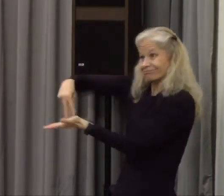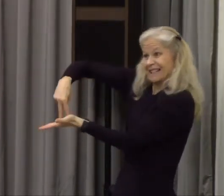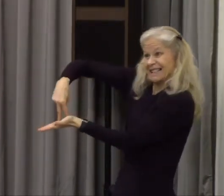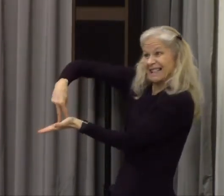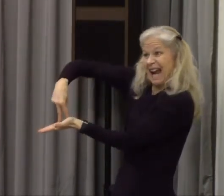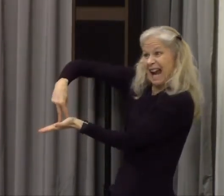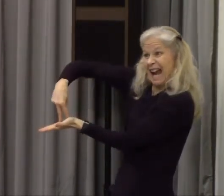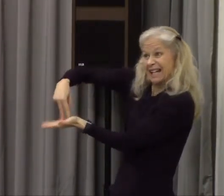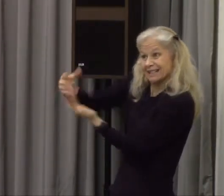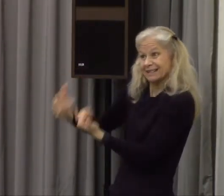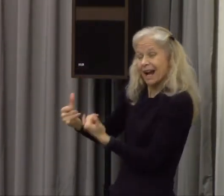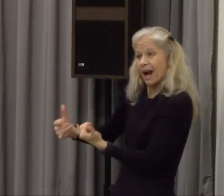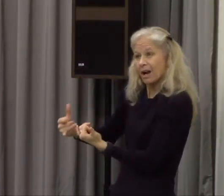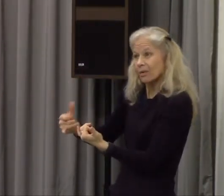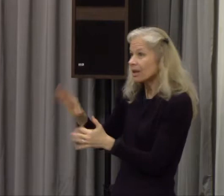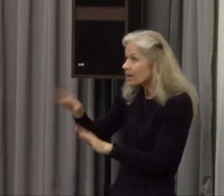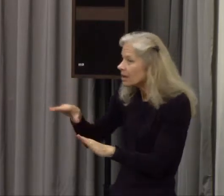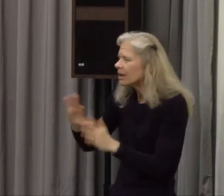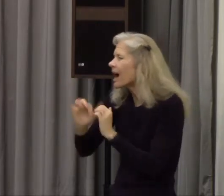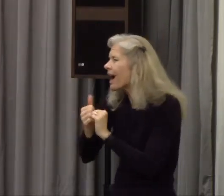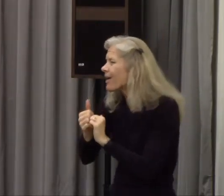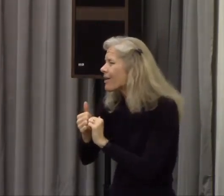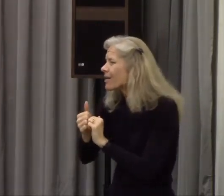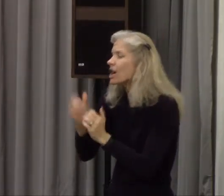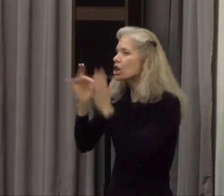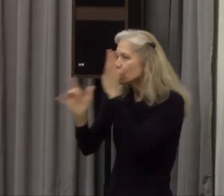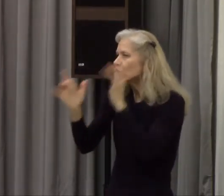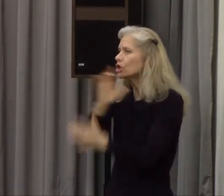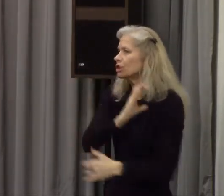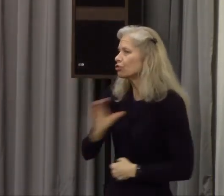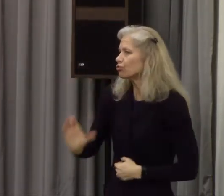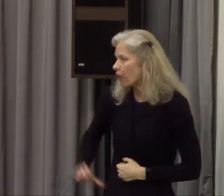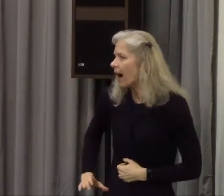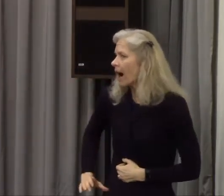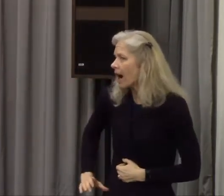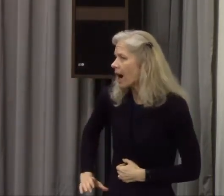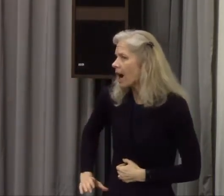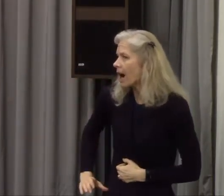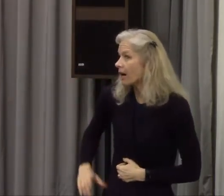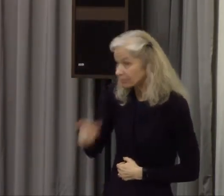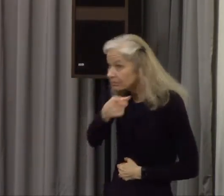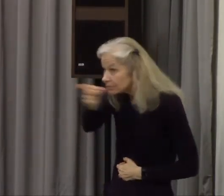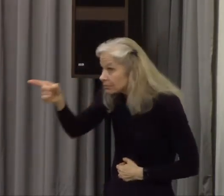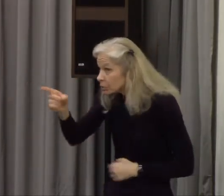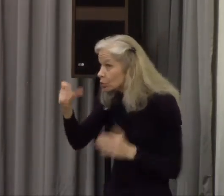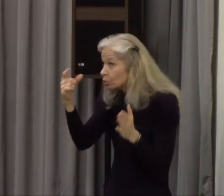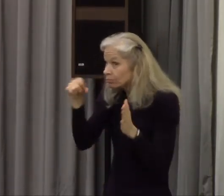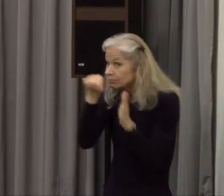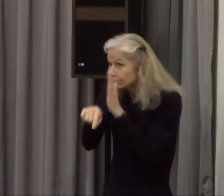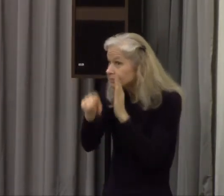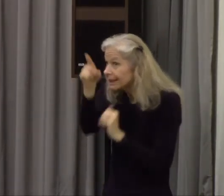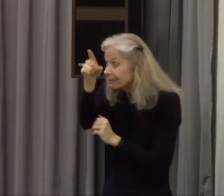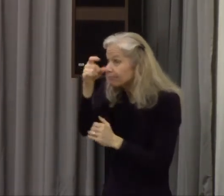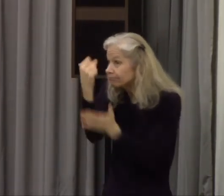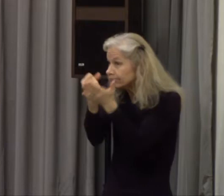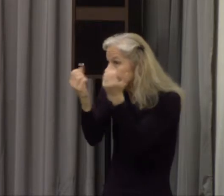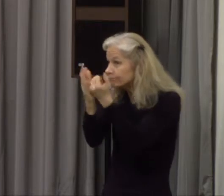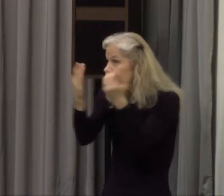whom ye crucified, whom God raised from the dead, even by him doth this man stand here before